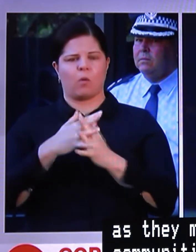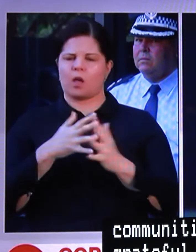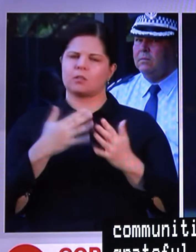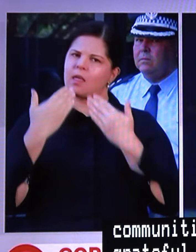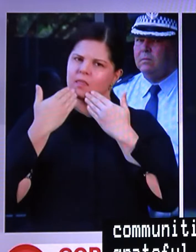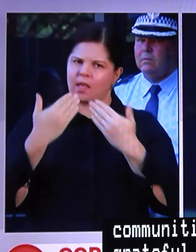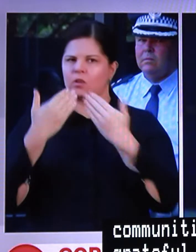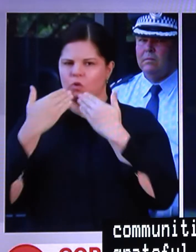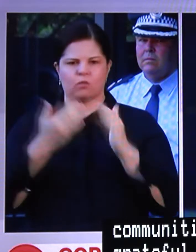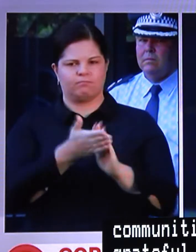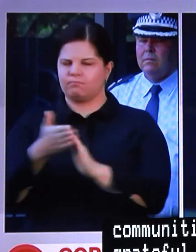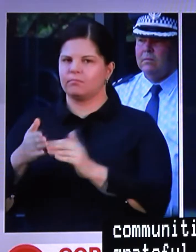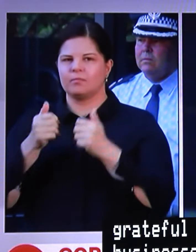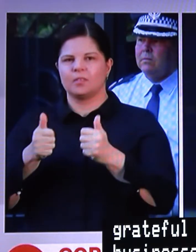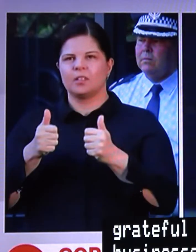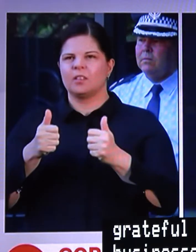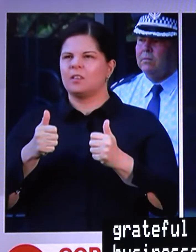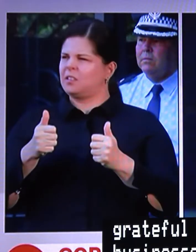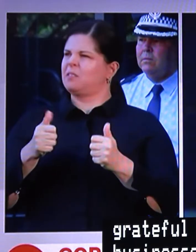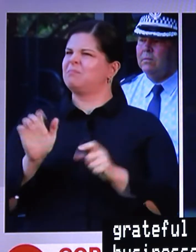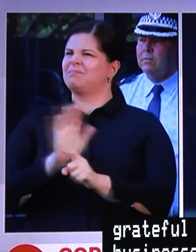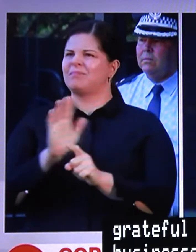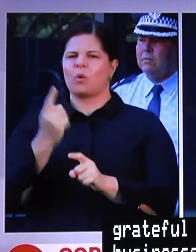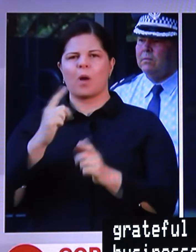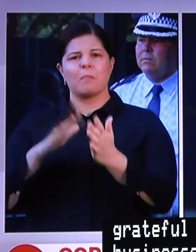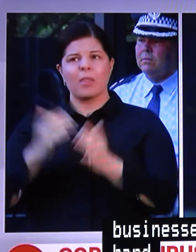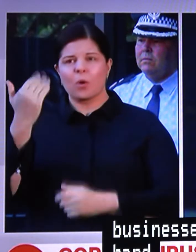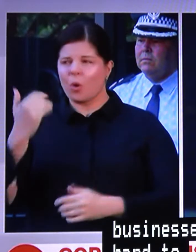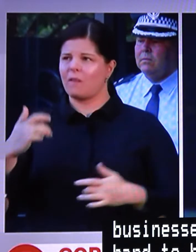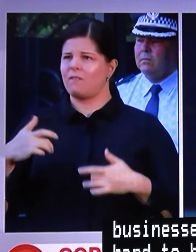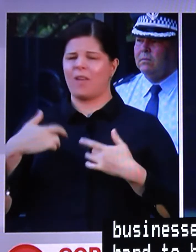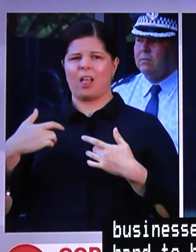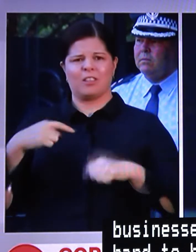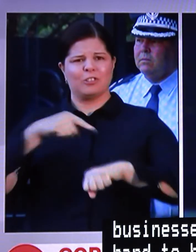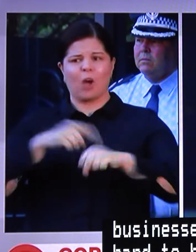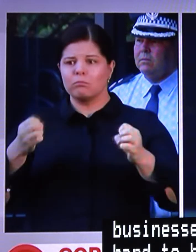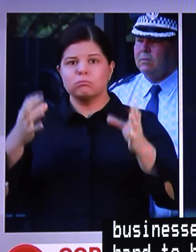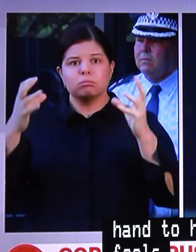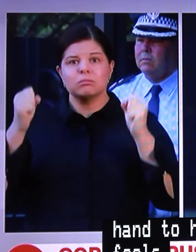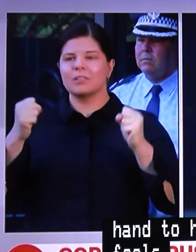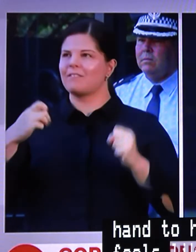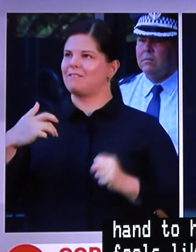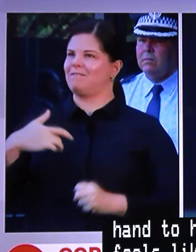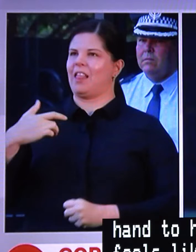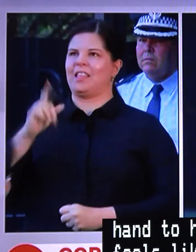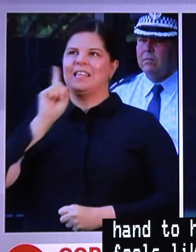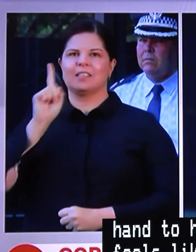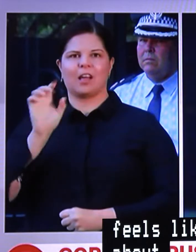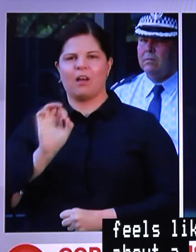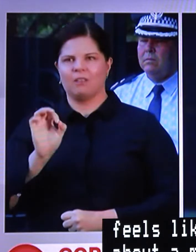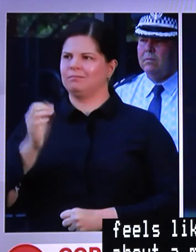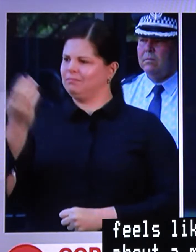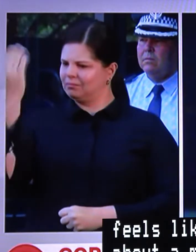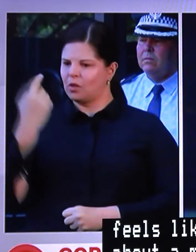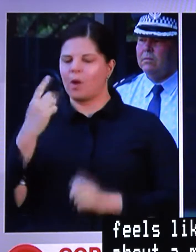might recall, it feels like yesterday, but it was about a month ago when I called to arms all businesses to say we need medical supplies in New South